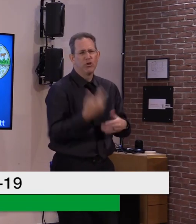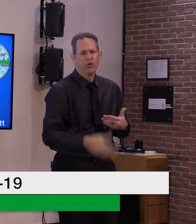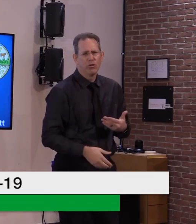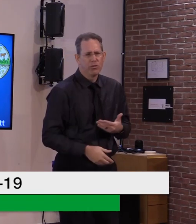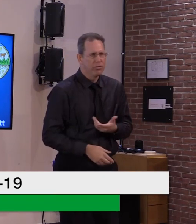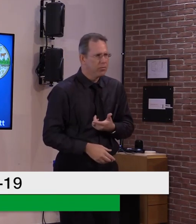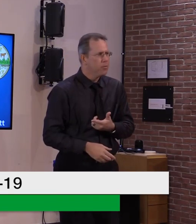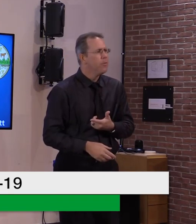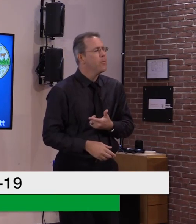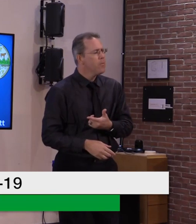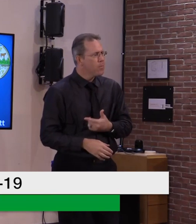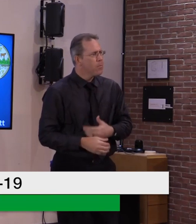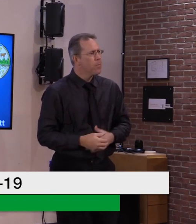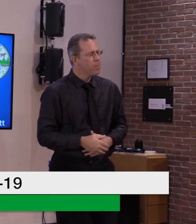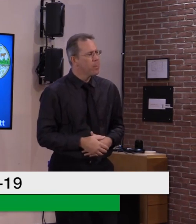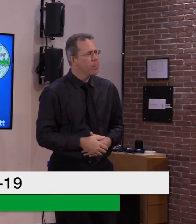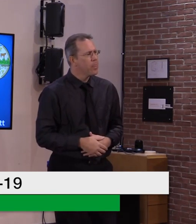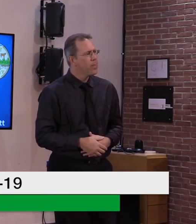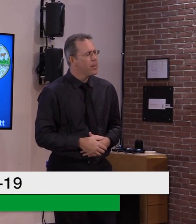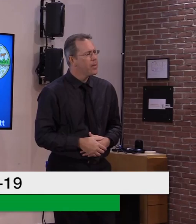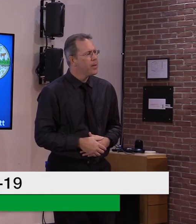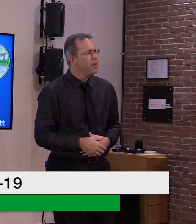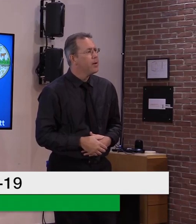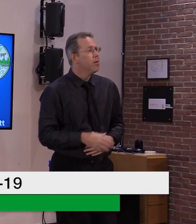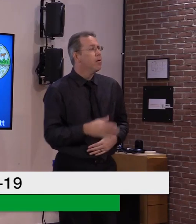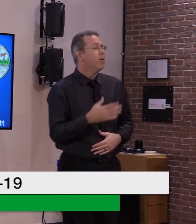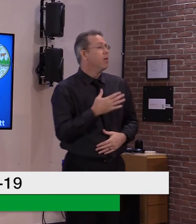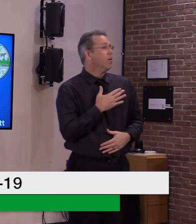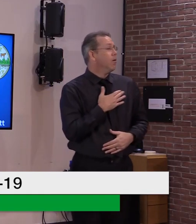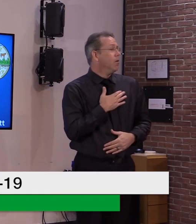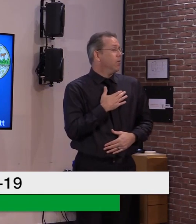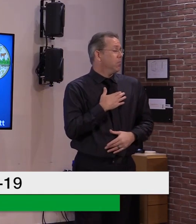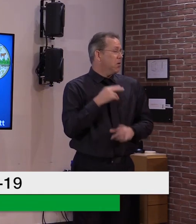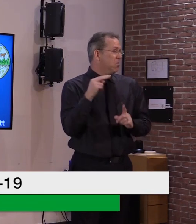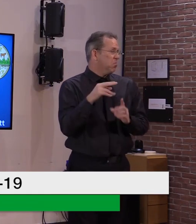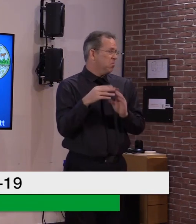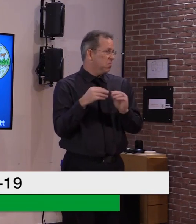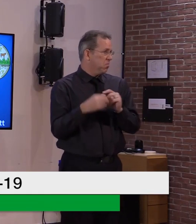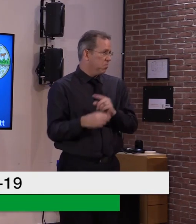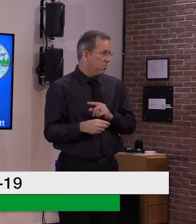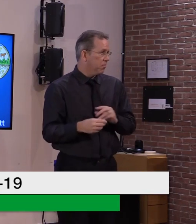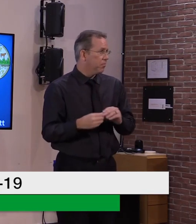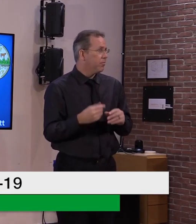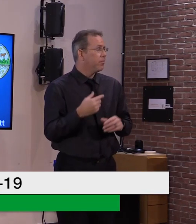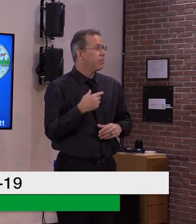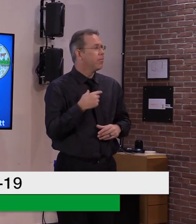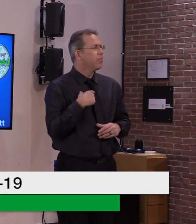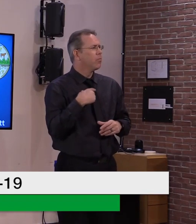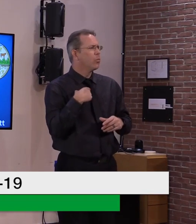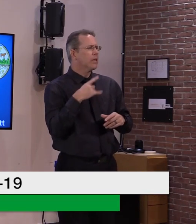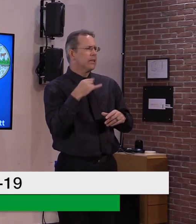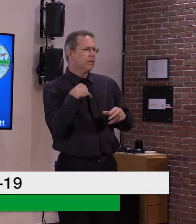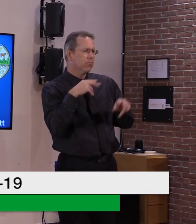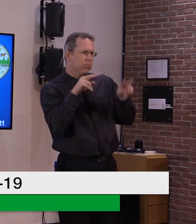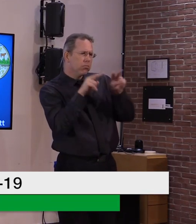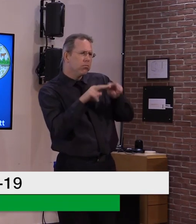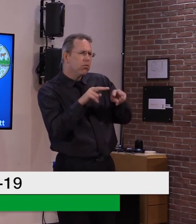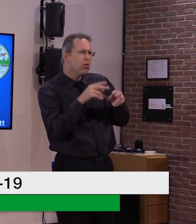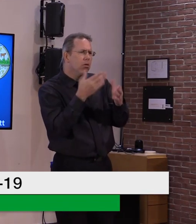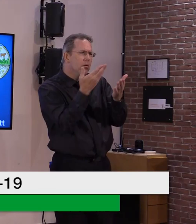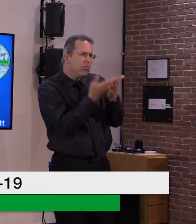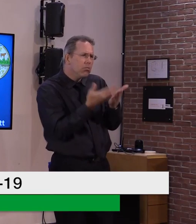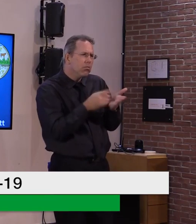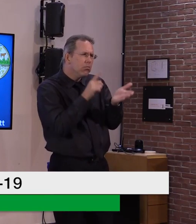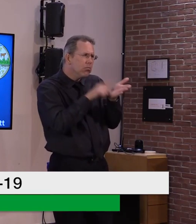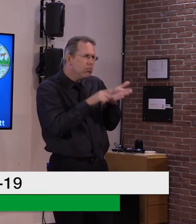at uh certainly you know the writing case counts and uh you know considered that it's an issue but you know our data continues to